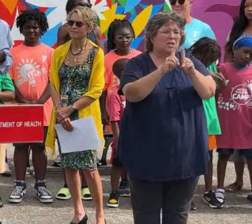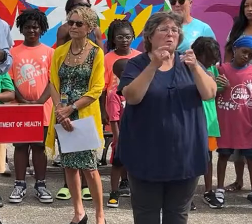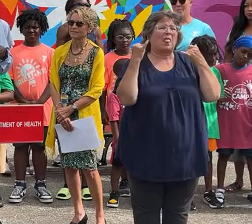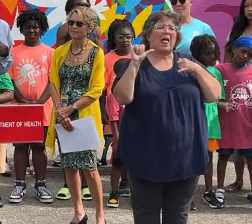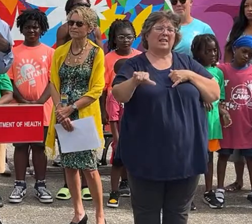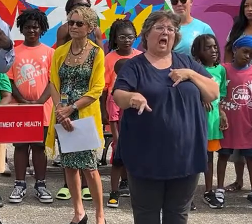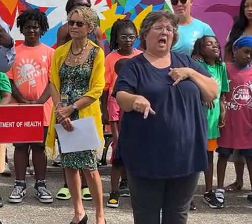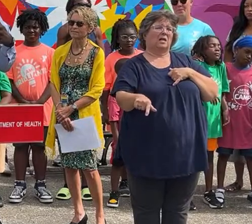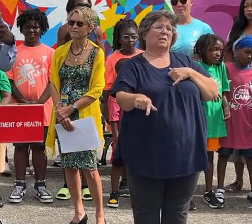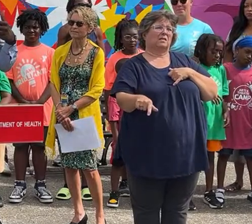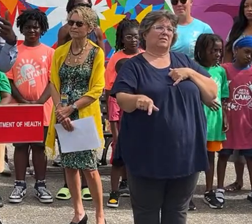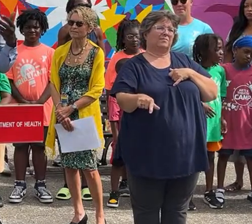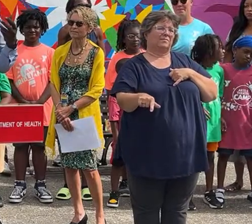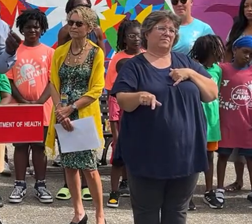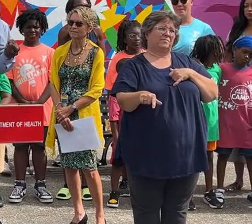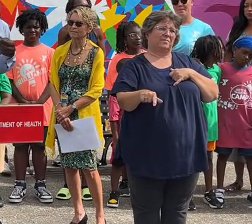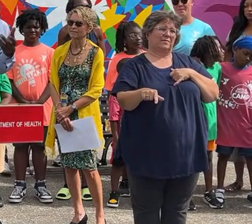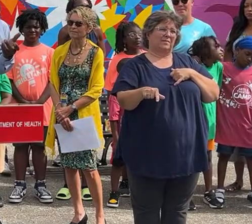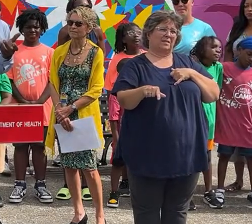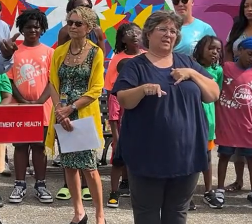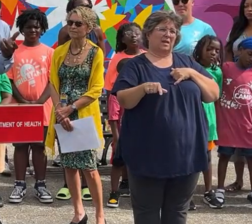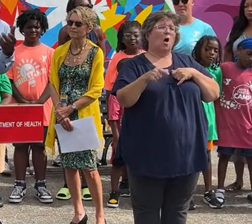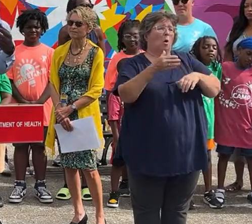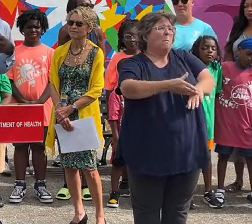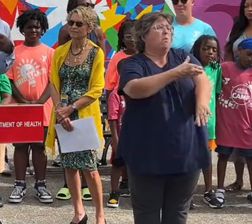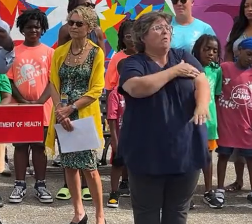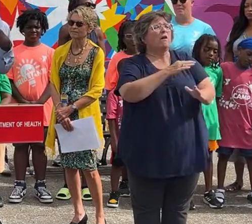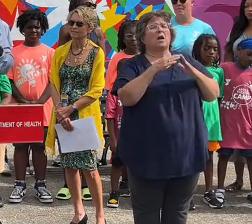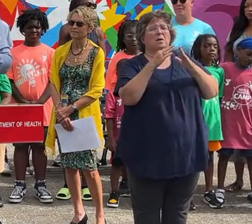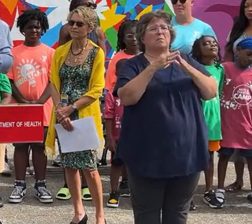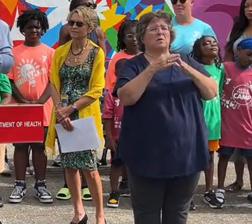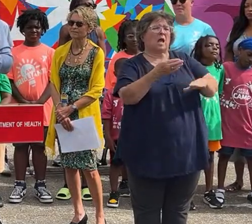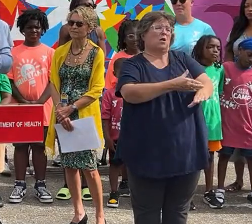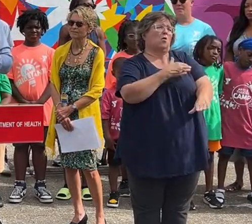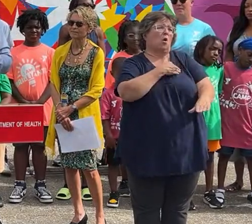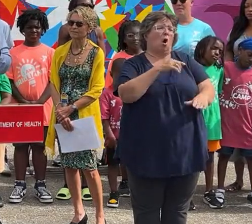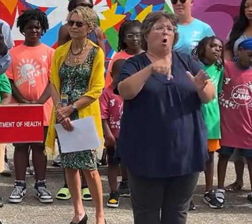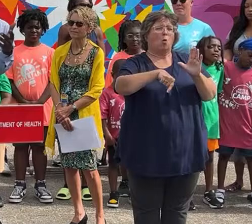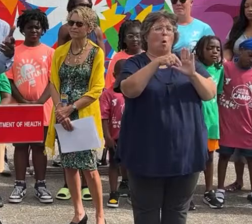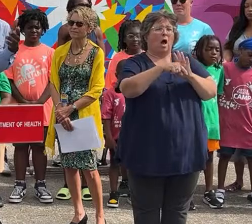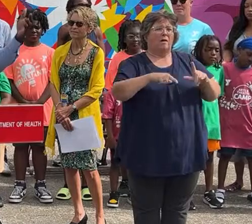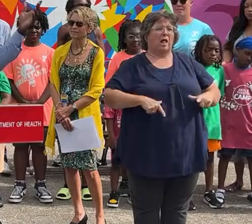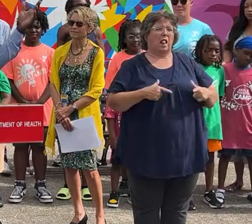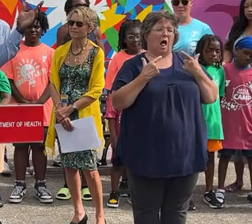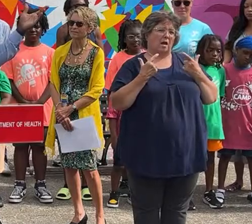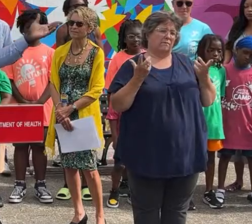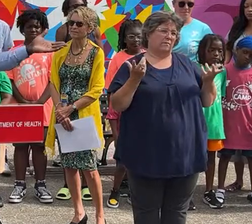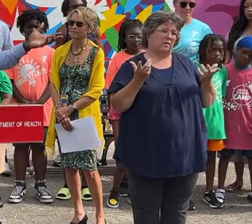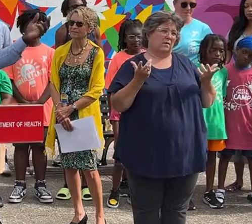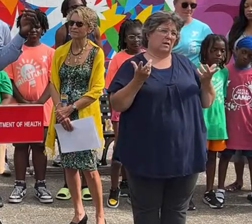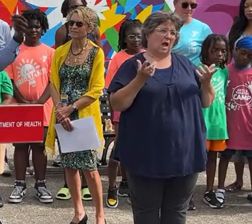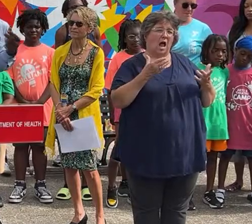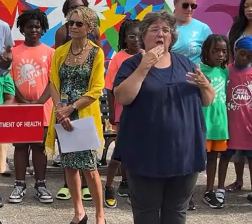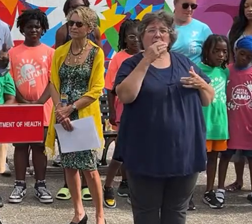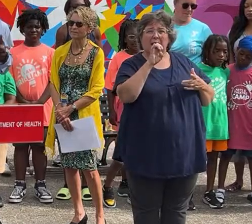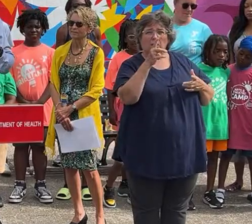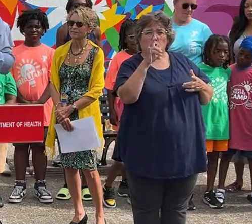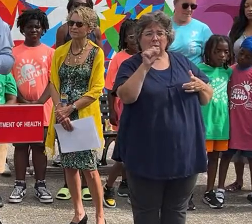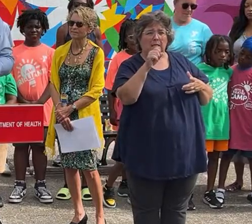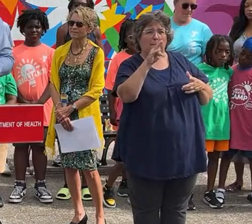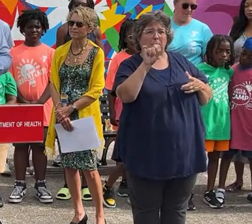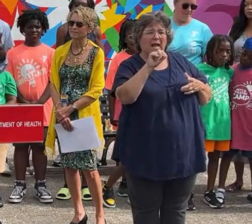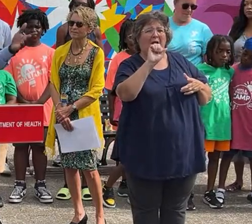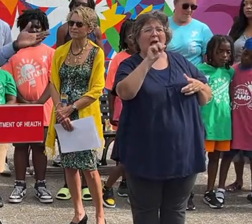this that will enrich our community and enhance our quality of life. I want to thank Idris, I want to thank Ben,